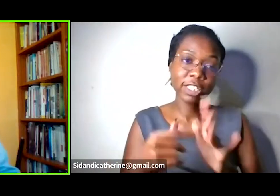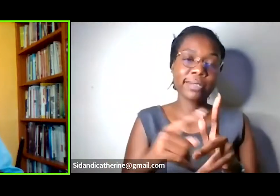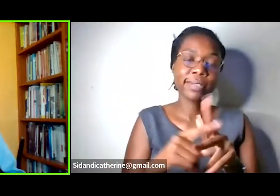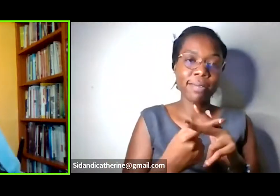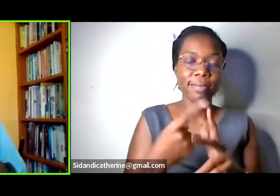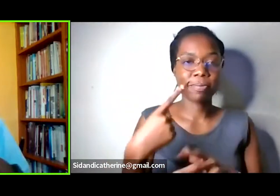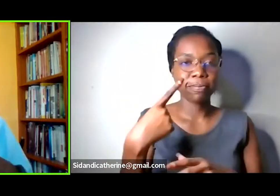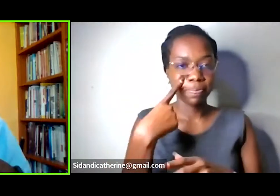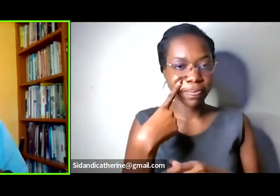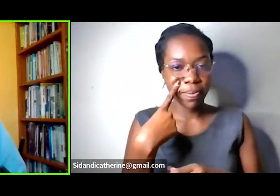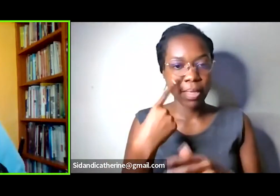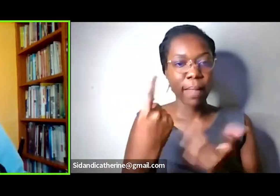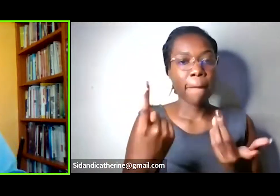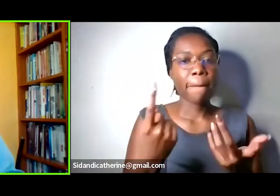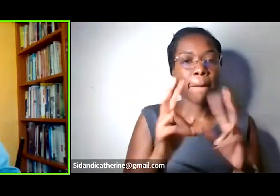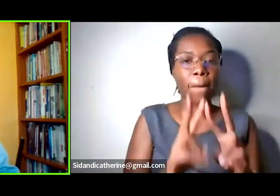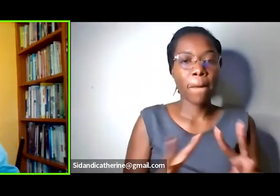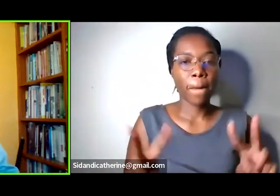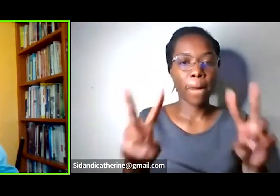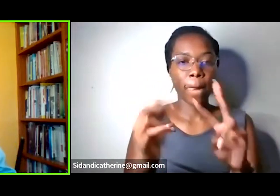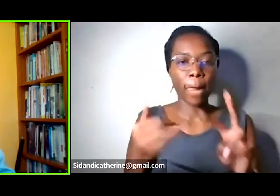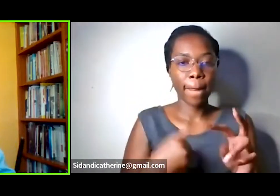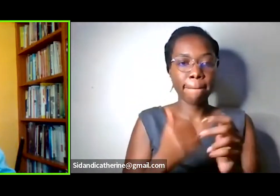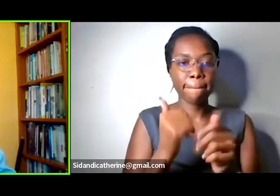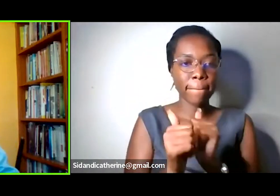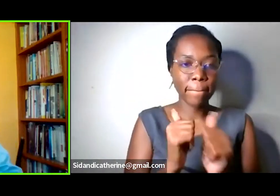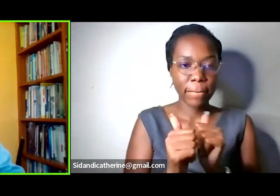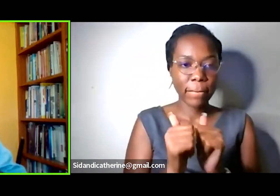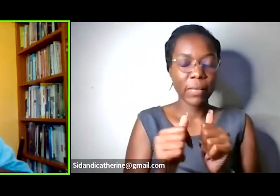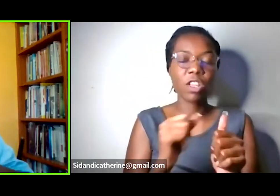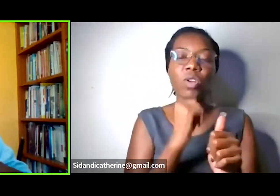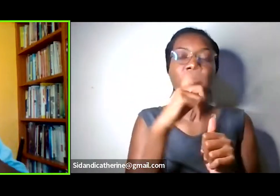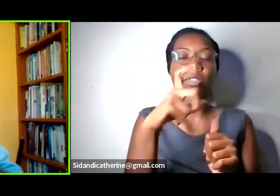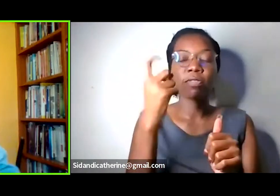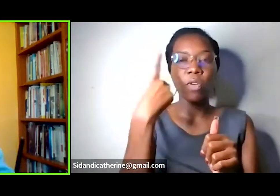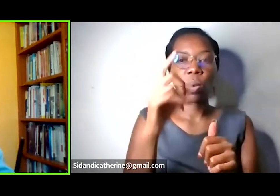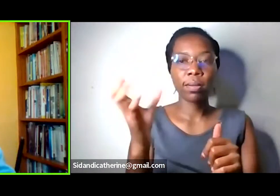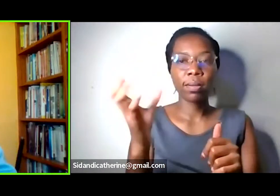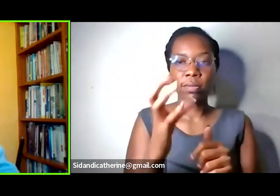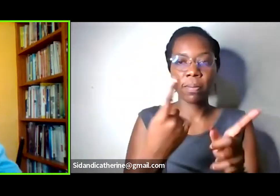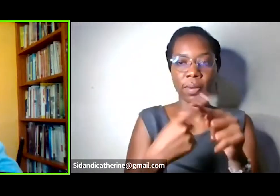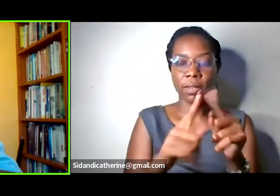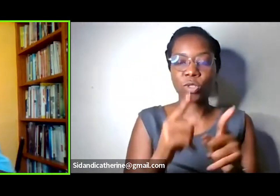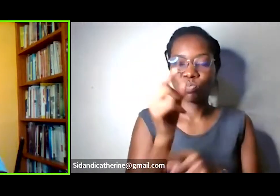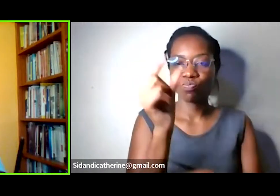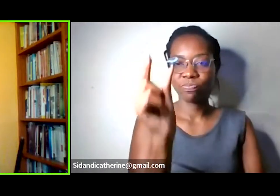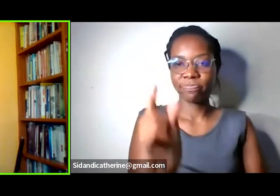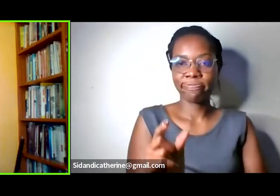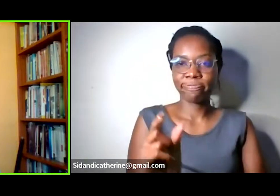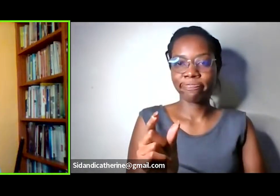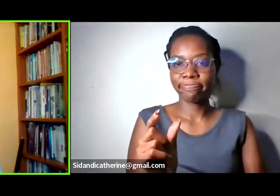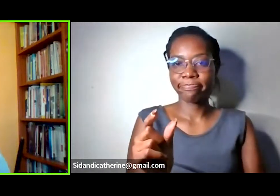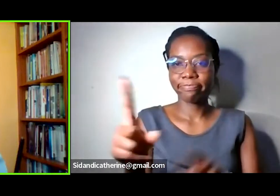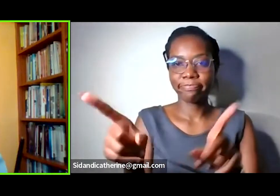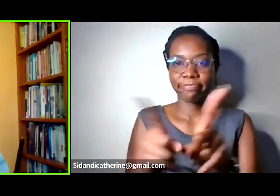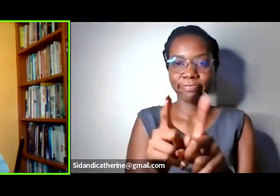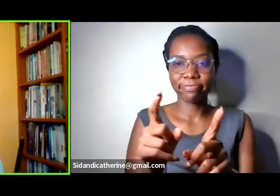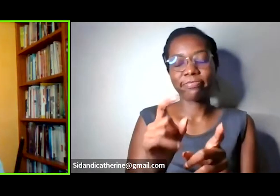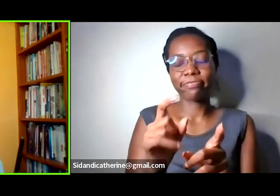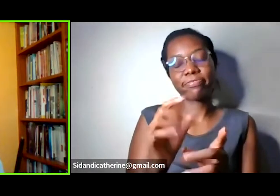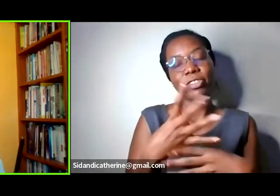of getting a listening ear is a value point. The thing about doing tests and giving